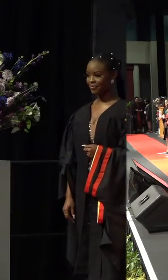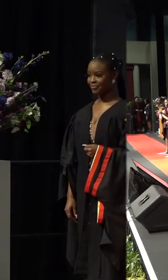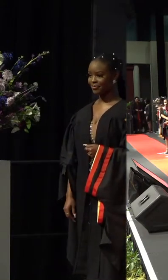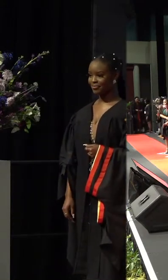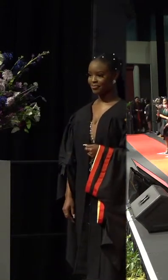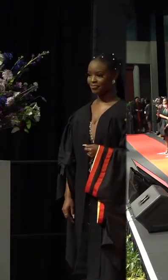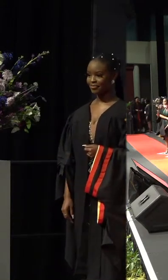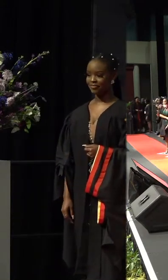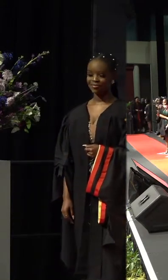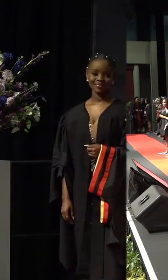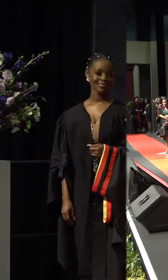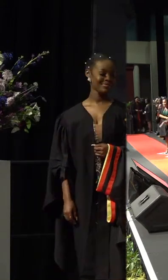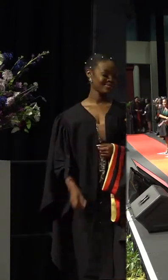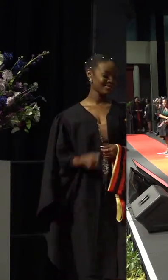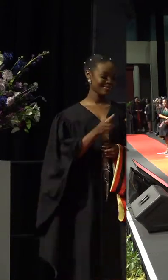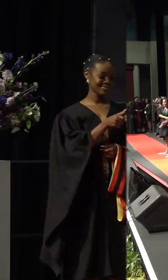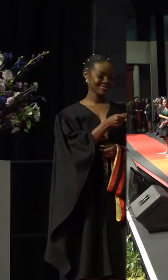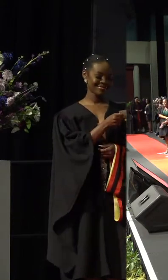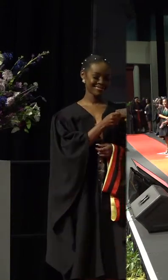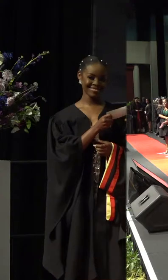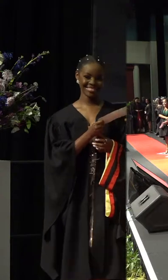Sinenhlanhla Ntokozo Khubisa.